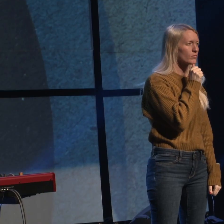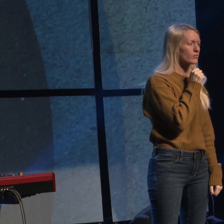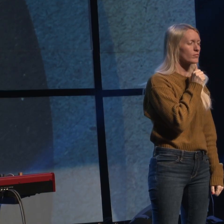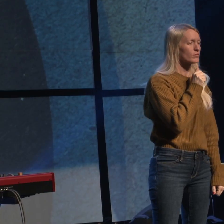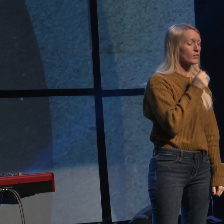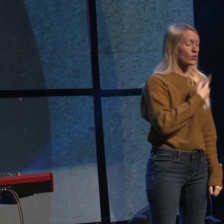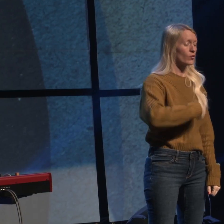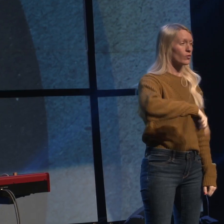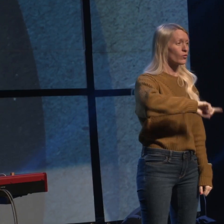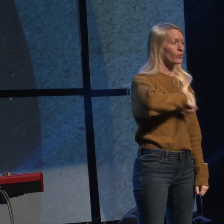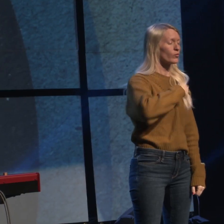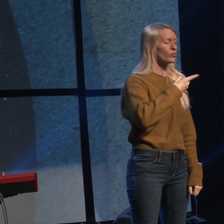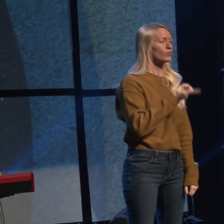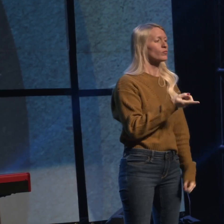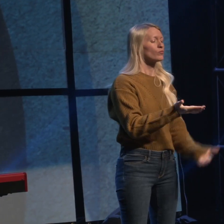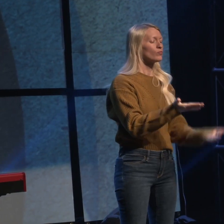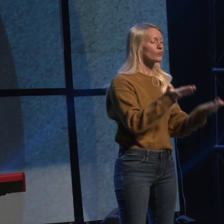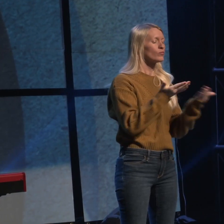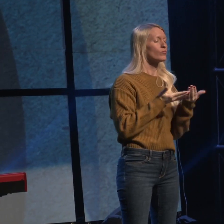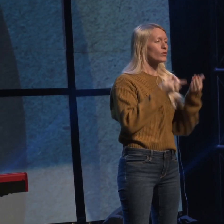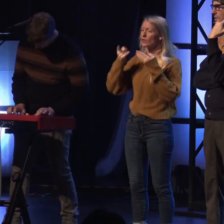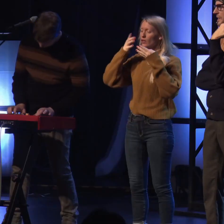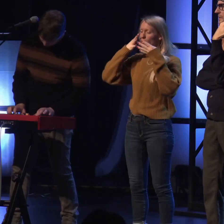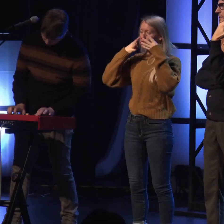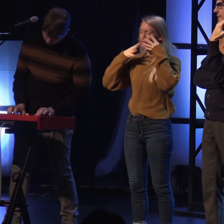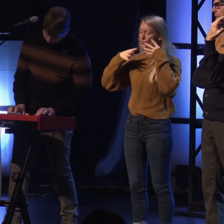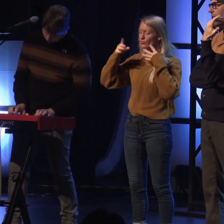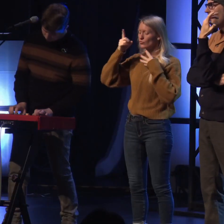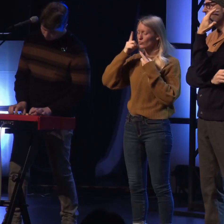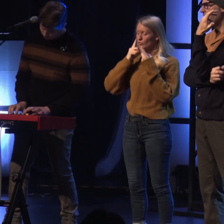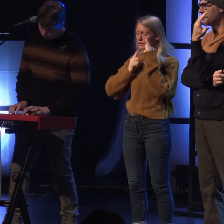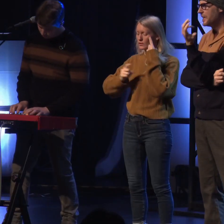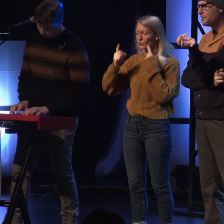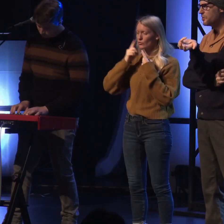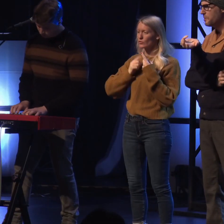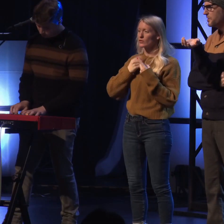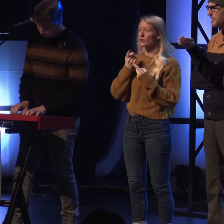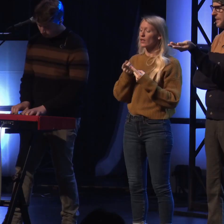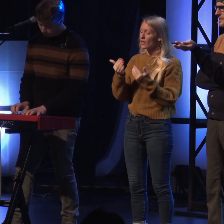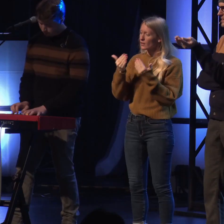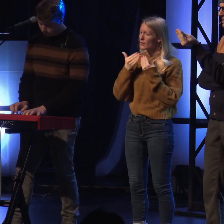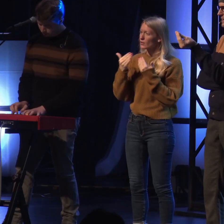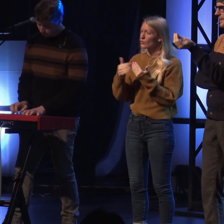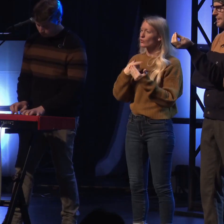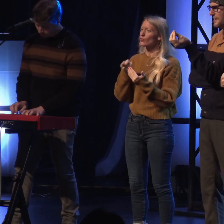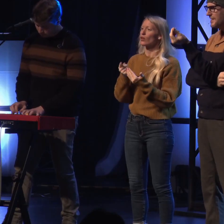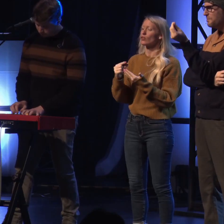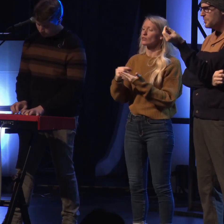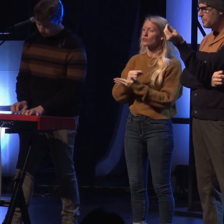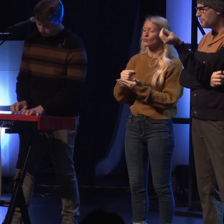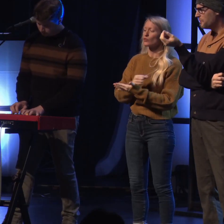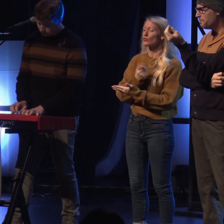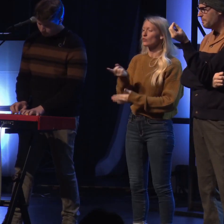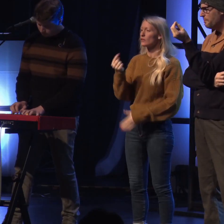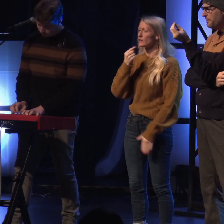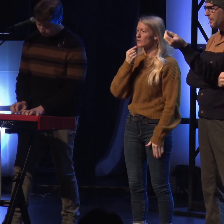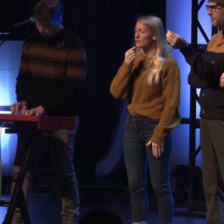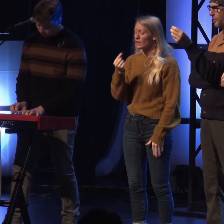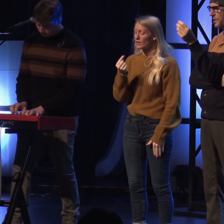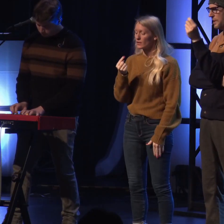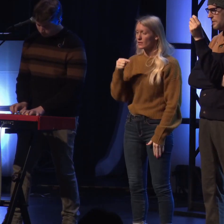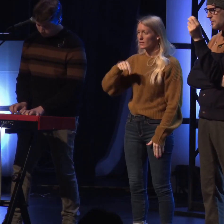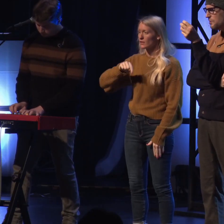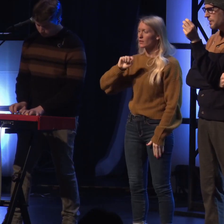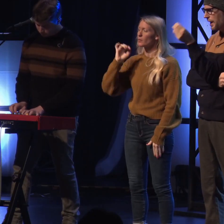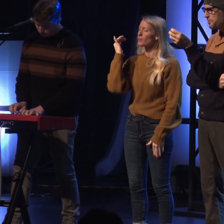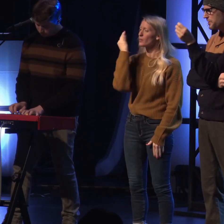We bring our tears. I thank you that our sacred scripture says this beautiful